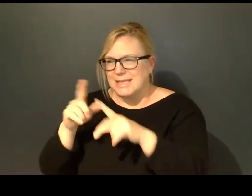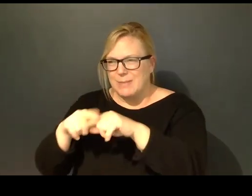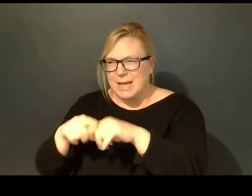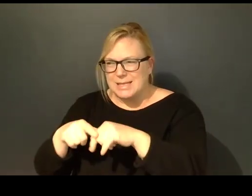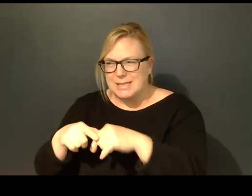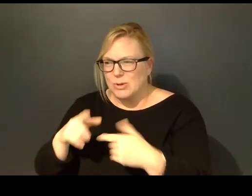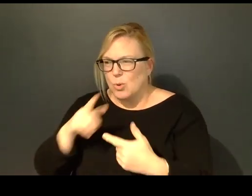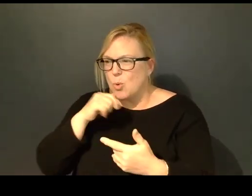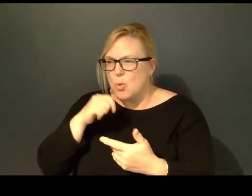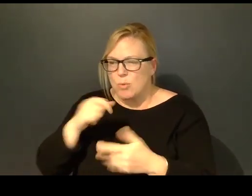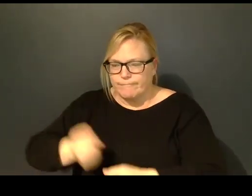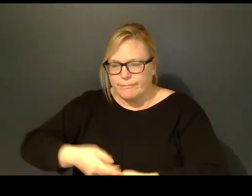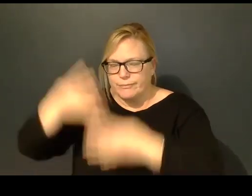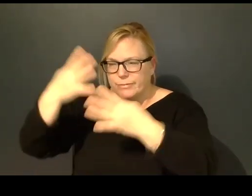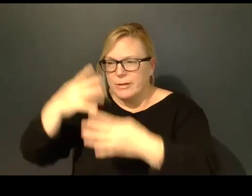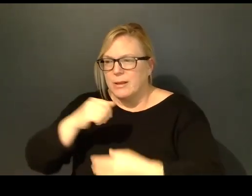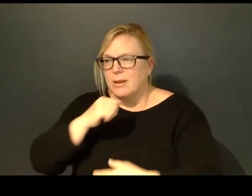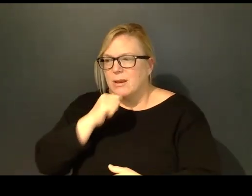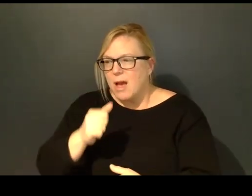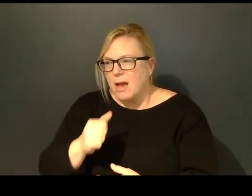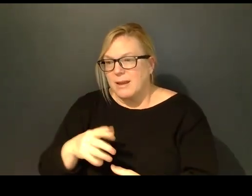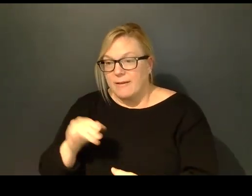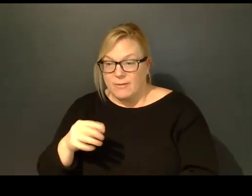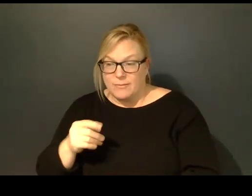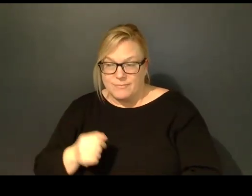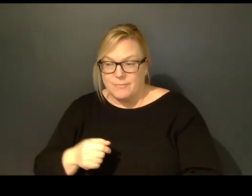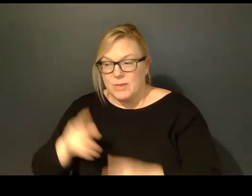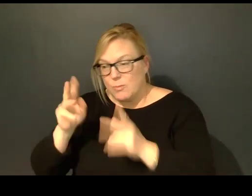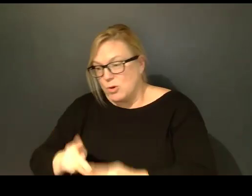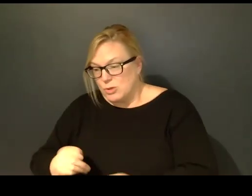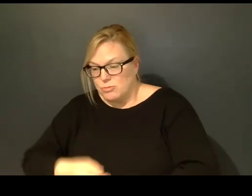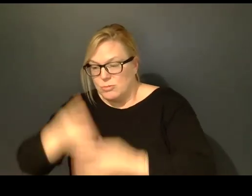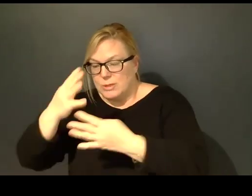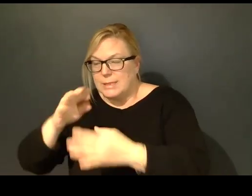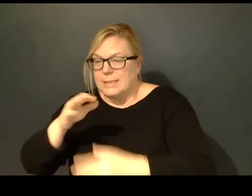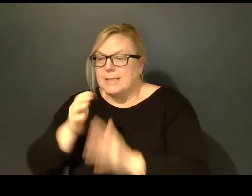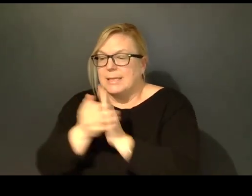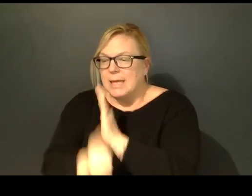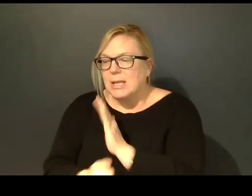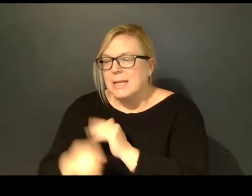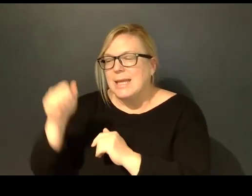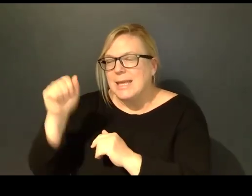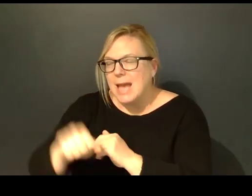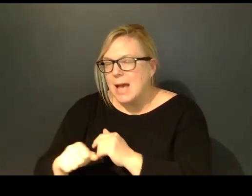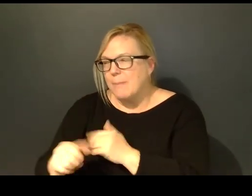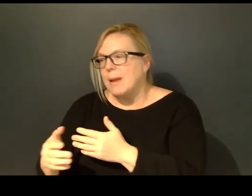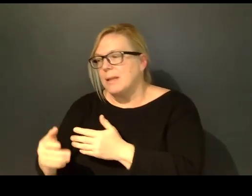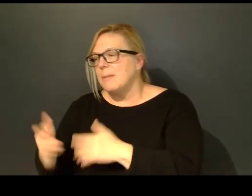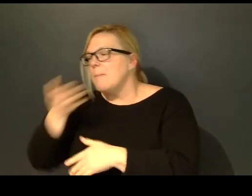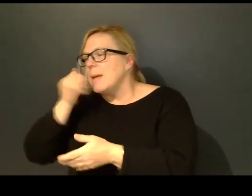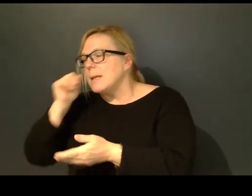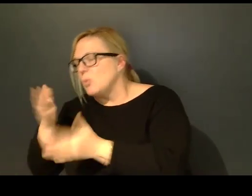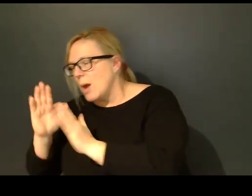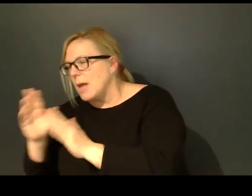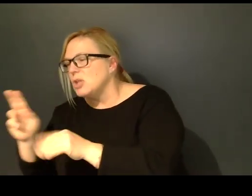and, you know, and processed. So, you know, if that's what the question is, then I would answer it that way,